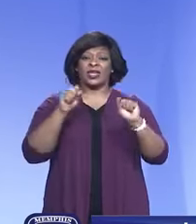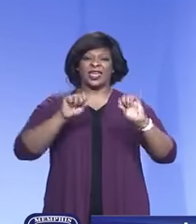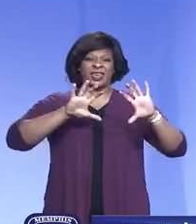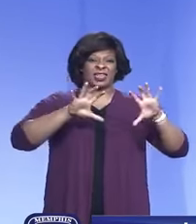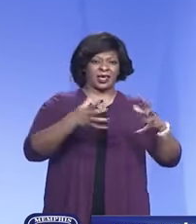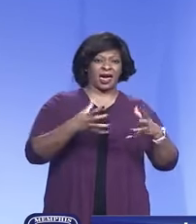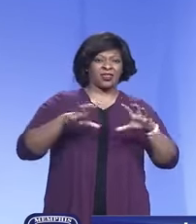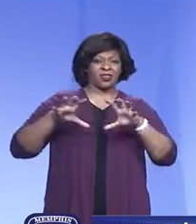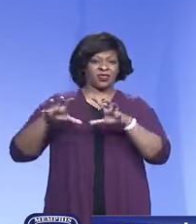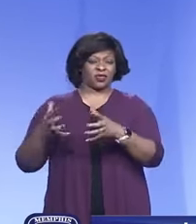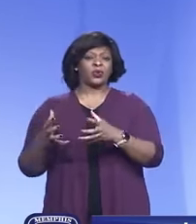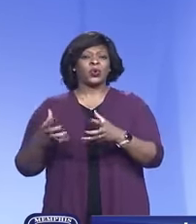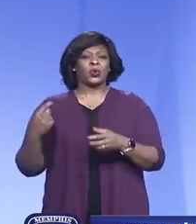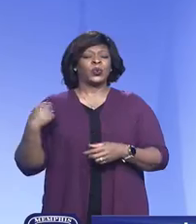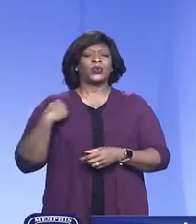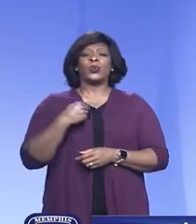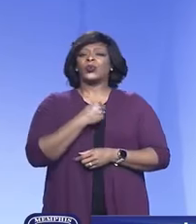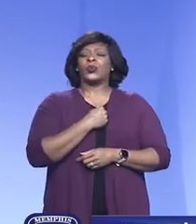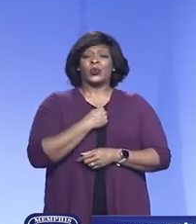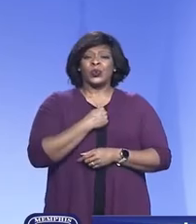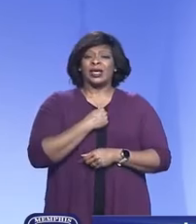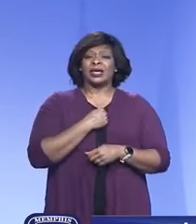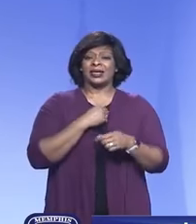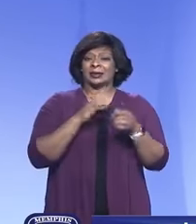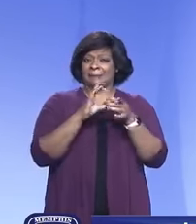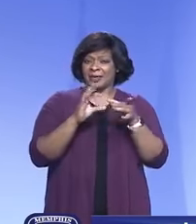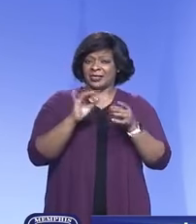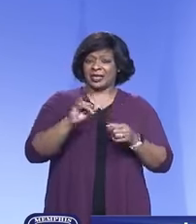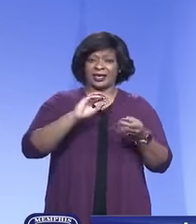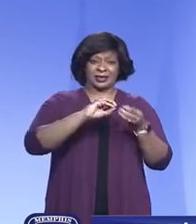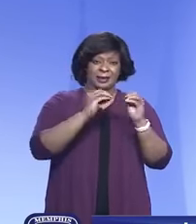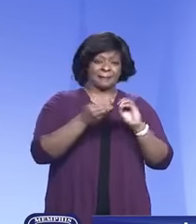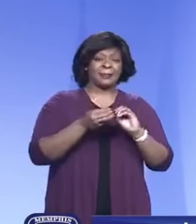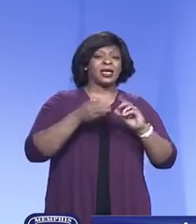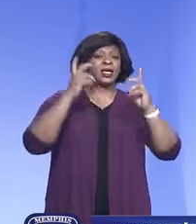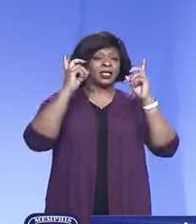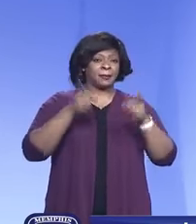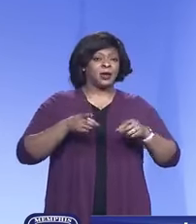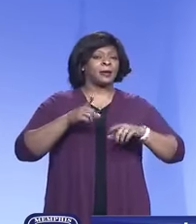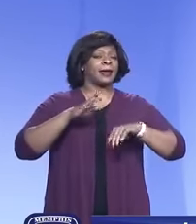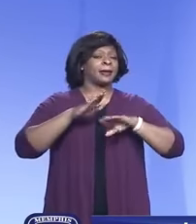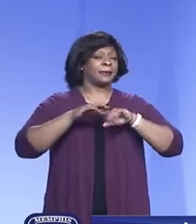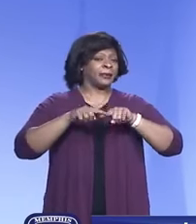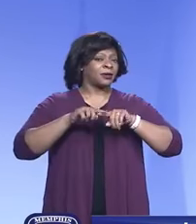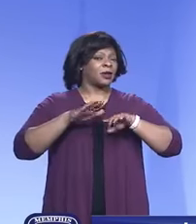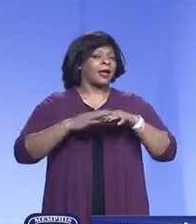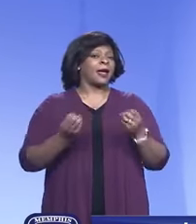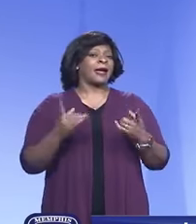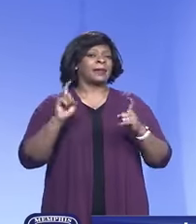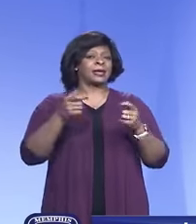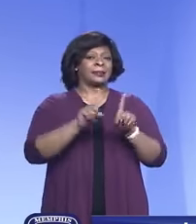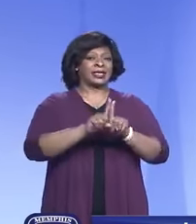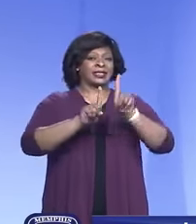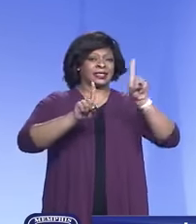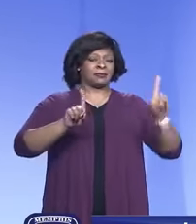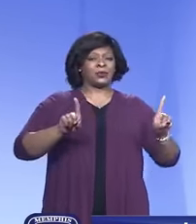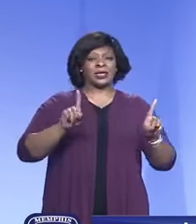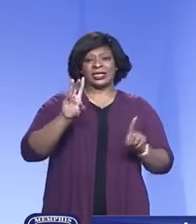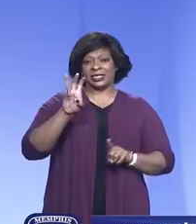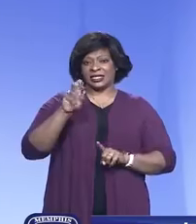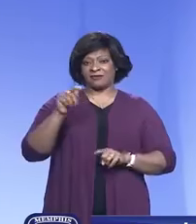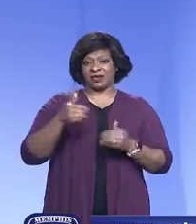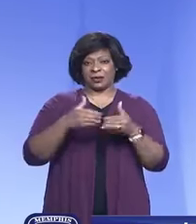gather, we said that that number is determined by how many people can be separated 6 feet apart.